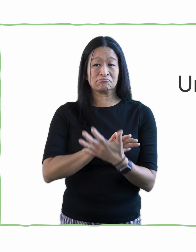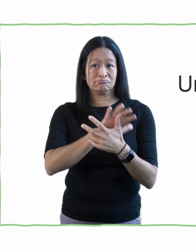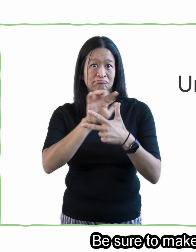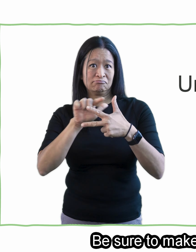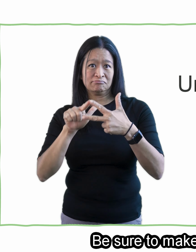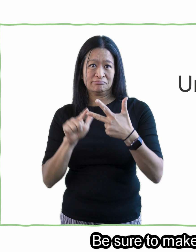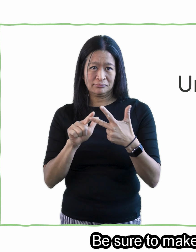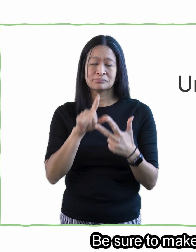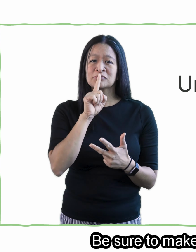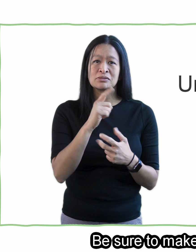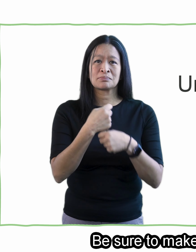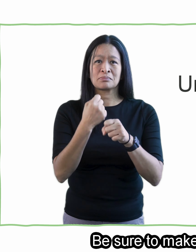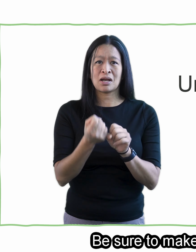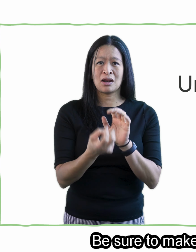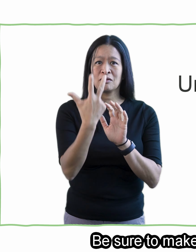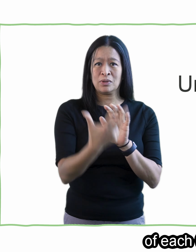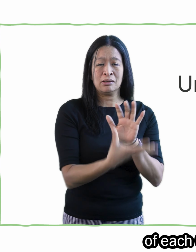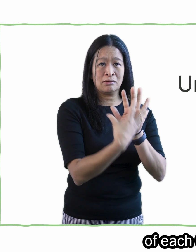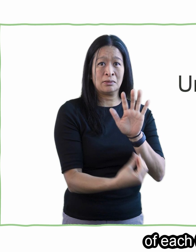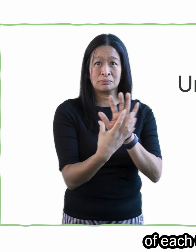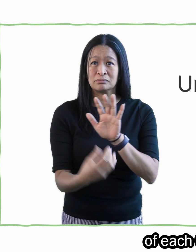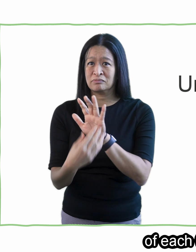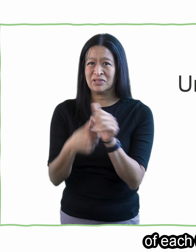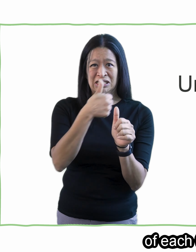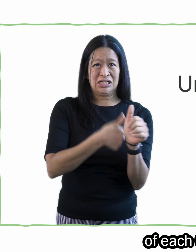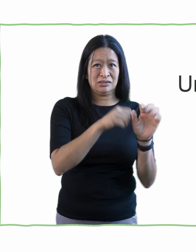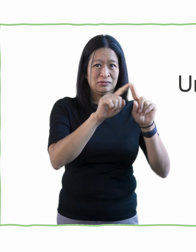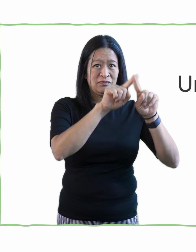Be sure to make 3 copies of each form.